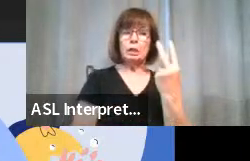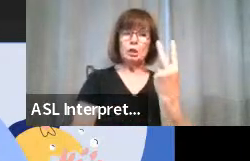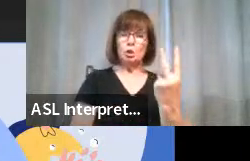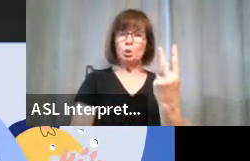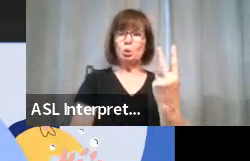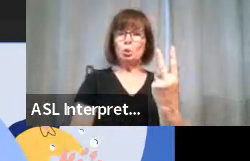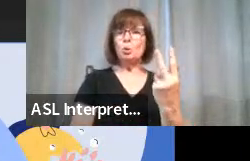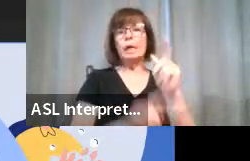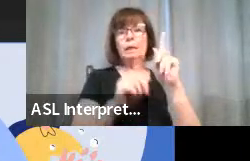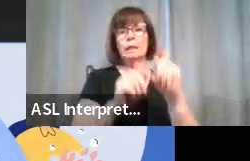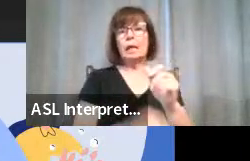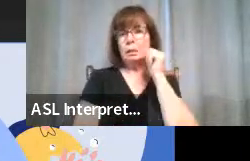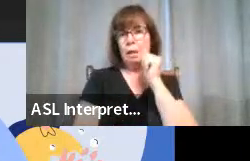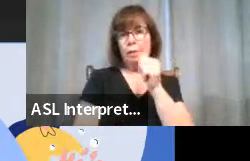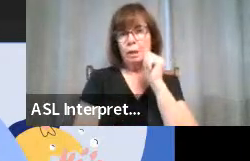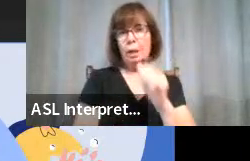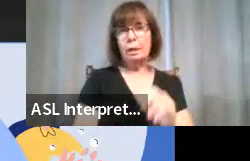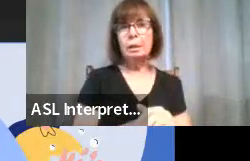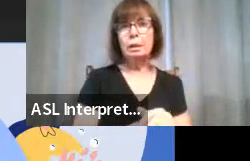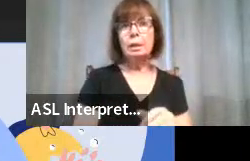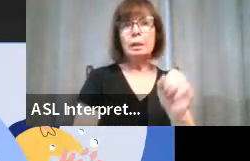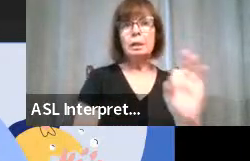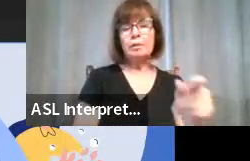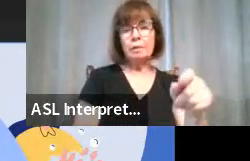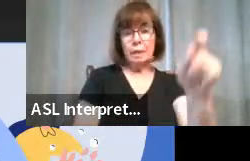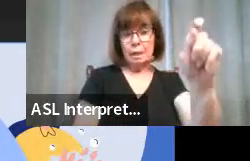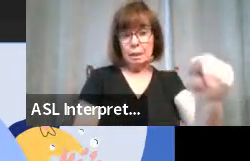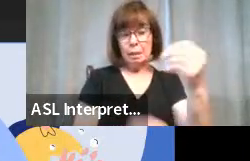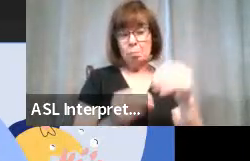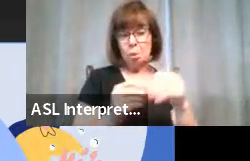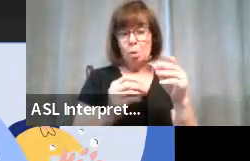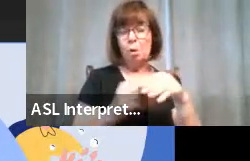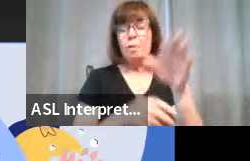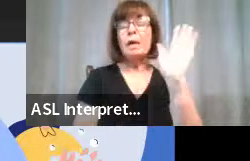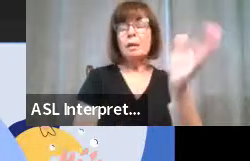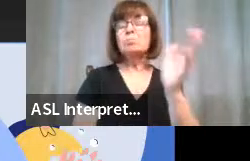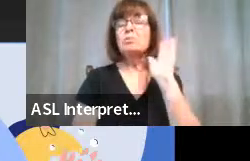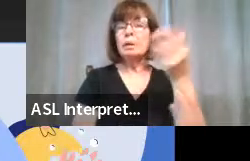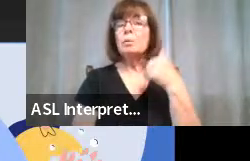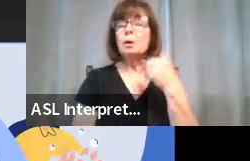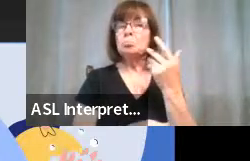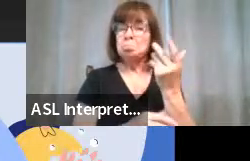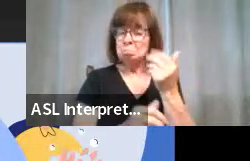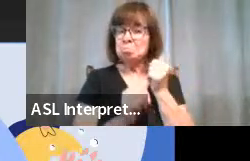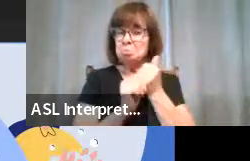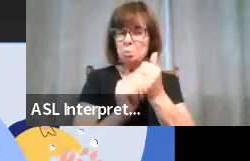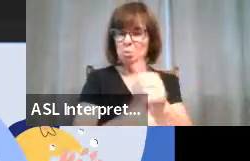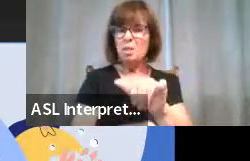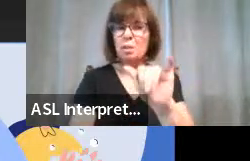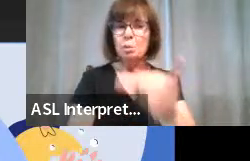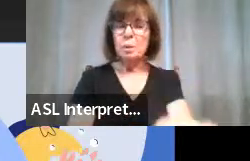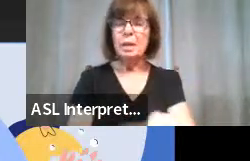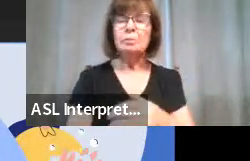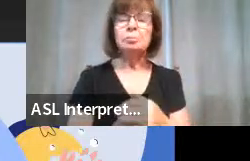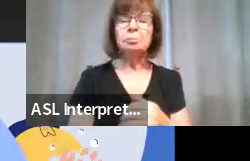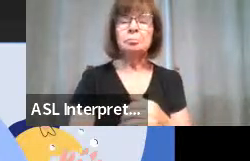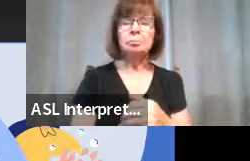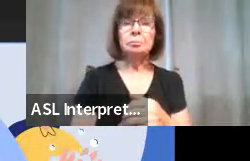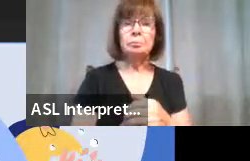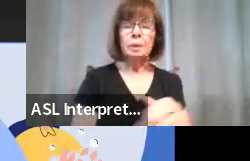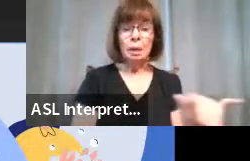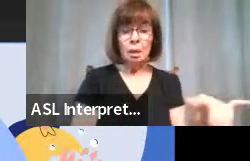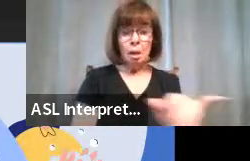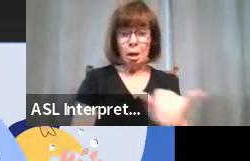day, and if they need more, that'll be accommodated as well. And we're also looking at other kinds